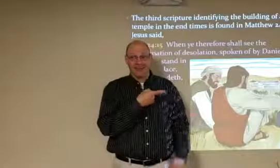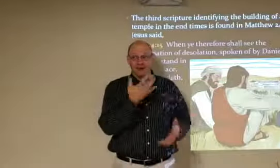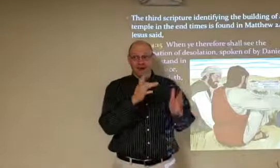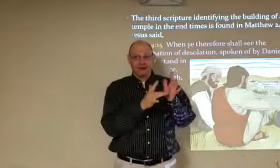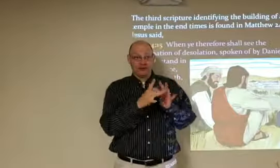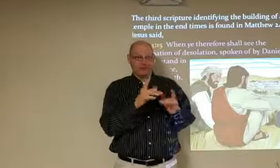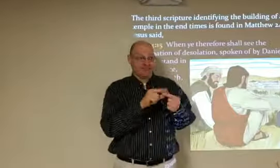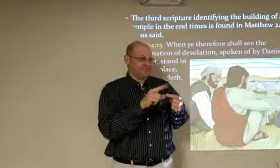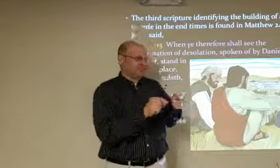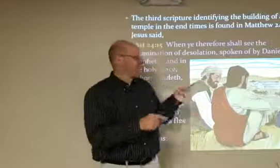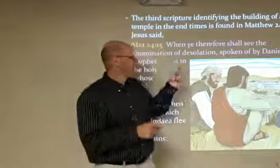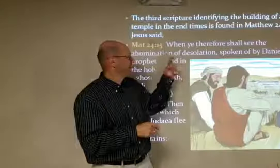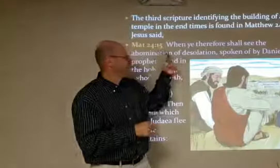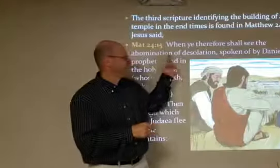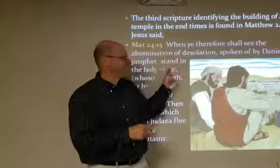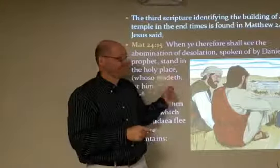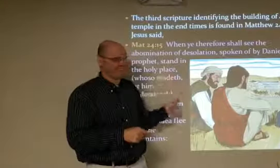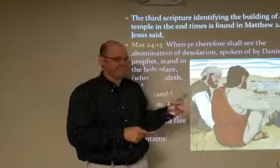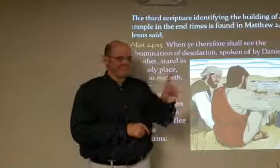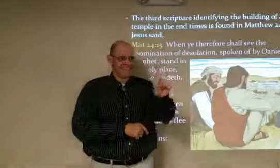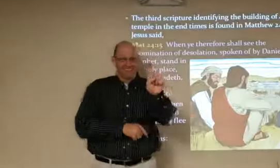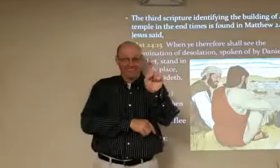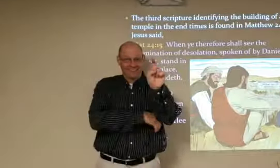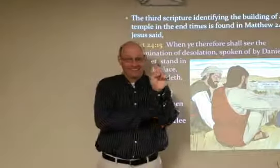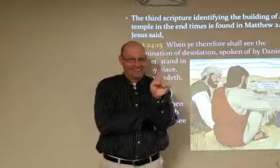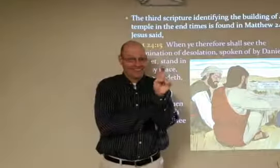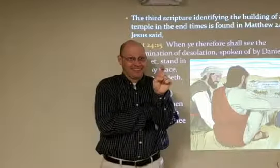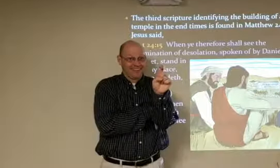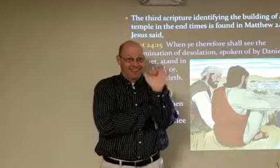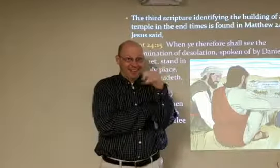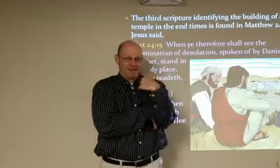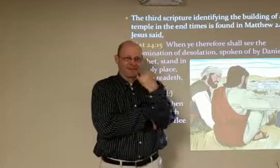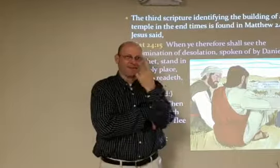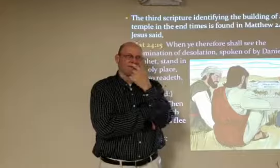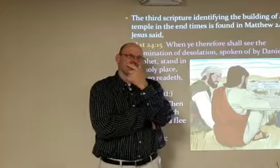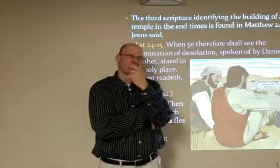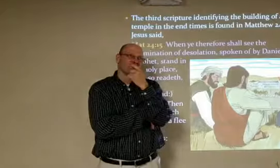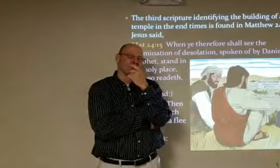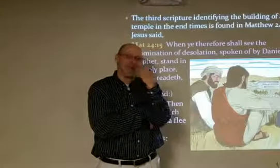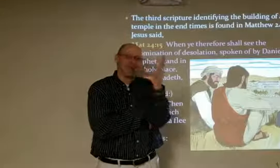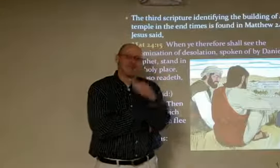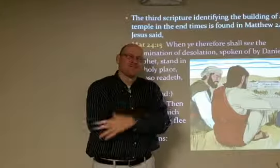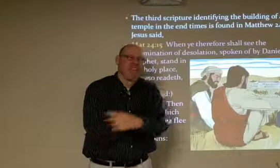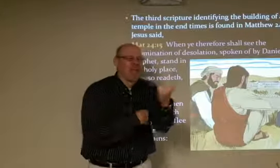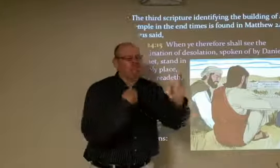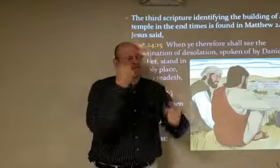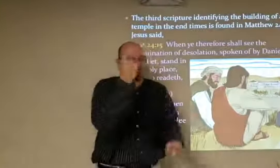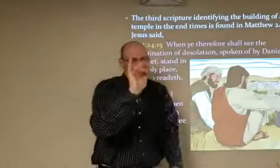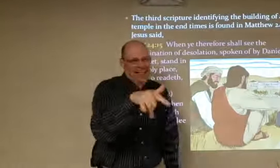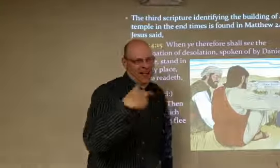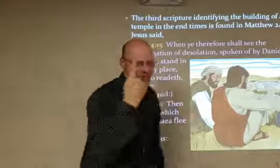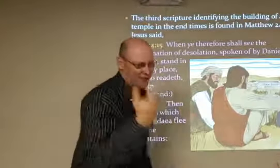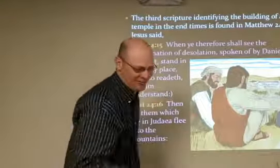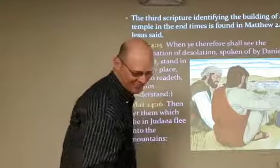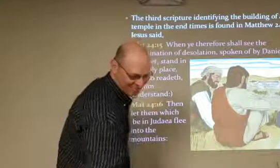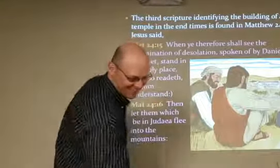Do you think the disciples understood what Jesus was speaking of? I was thinking about that. I was wondering about that, and I'm thinking, I wonder